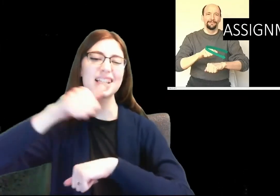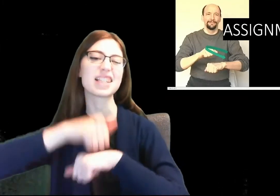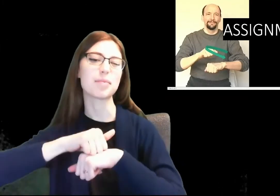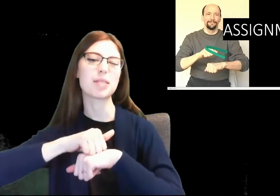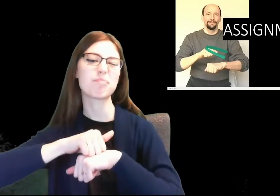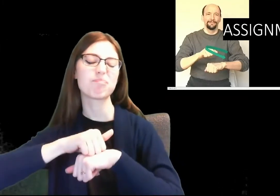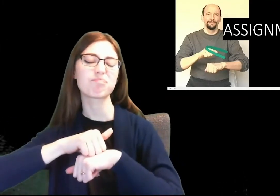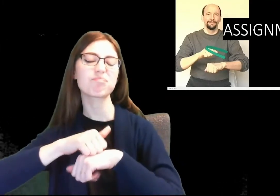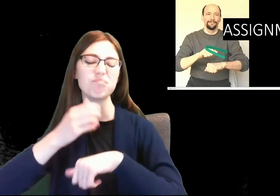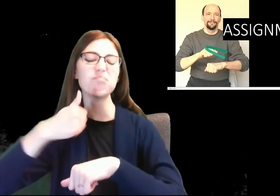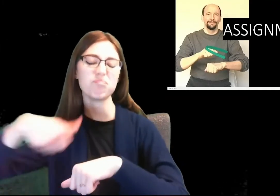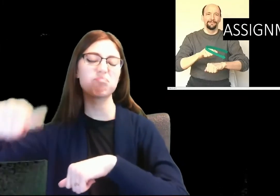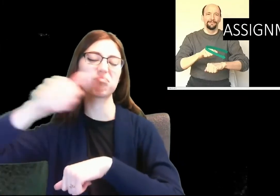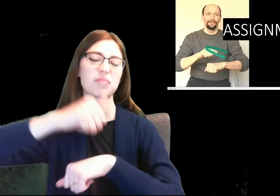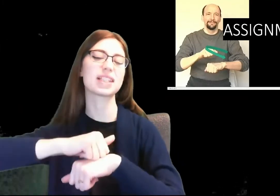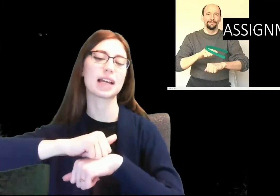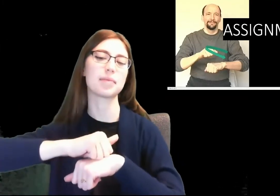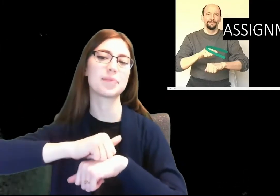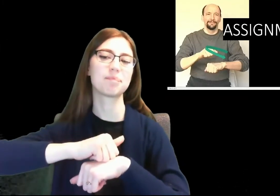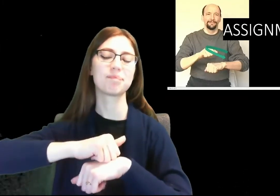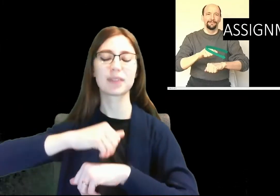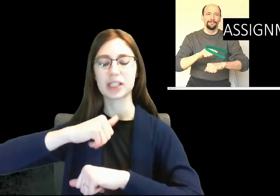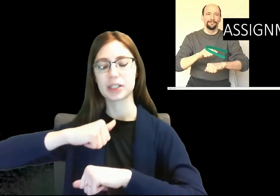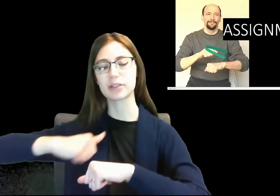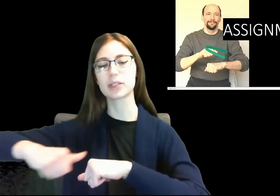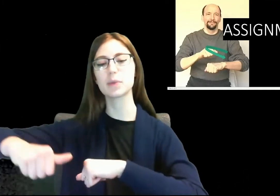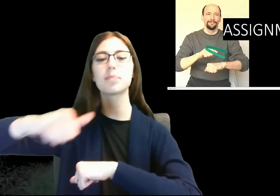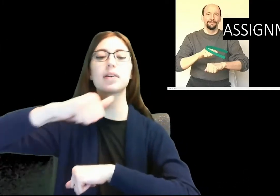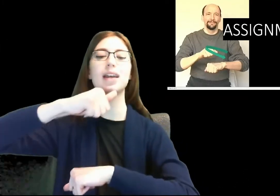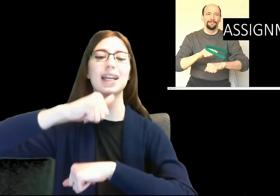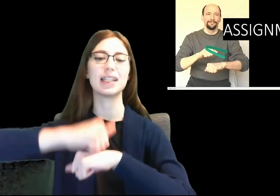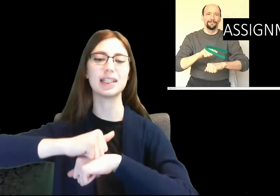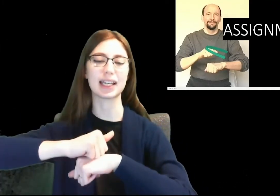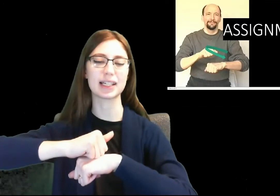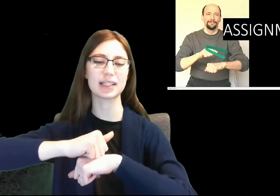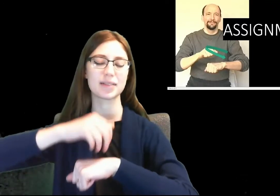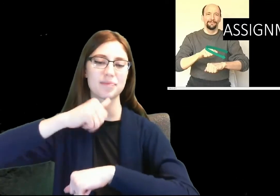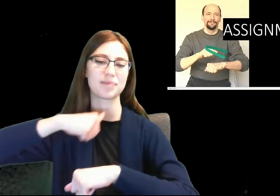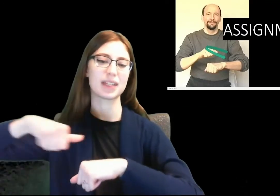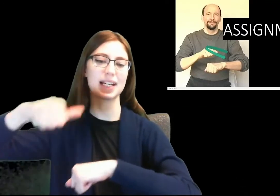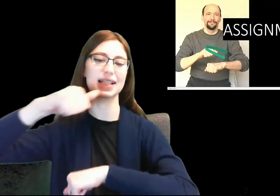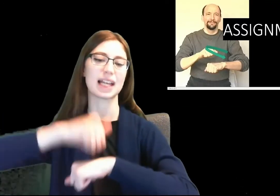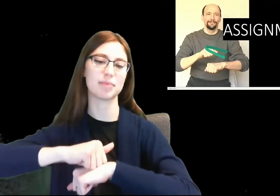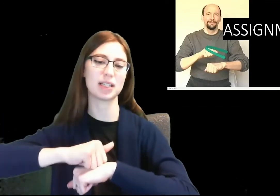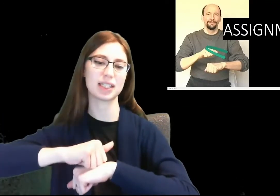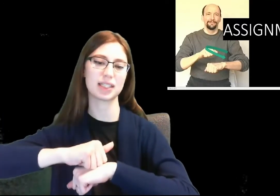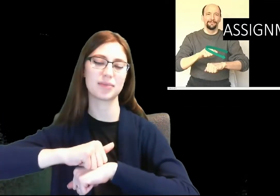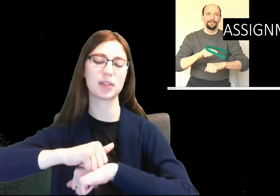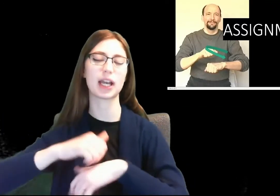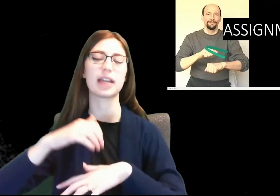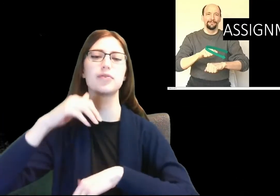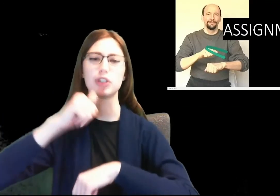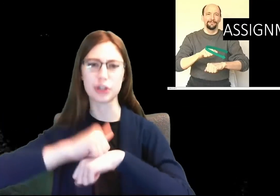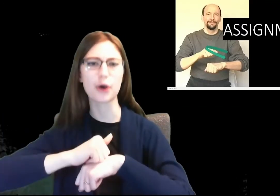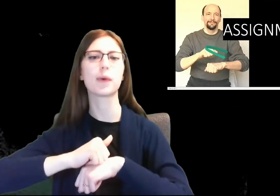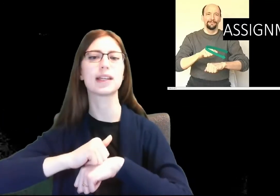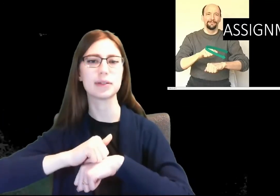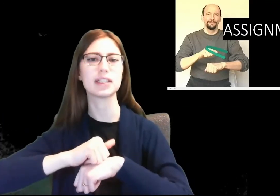Assignment. Assignment. You do a little swoop and then land. Assignment. You kind of know what you need to